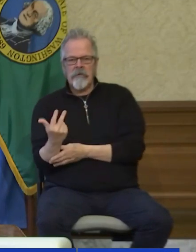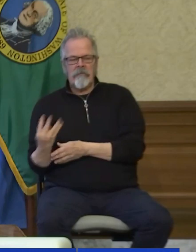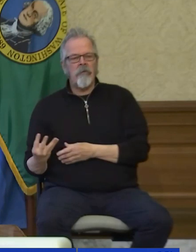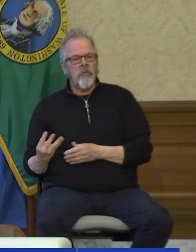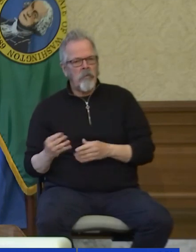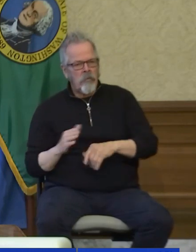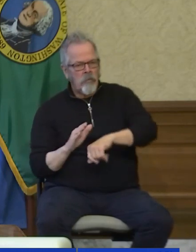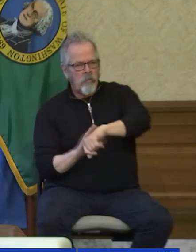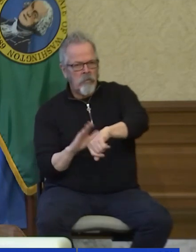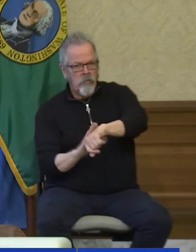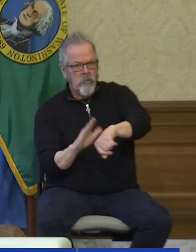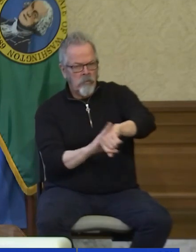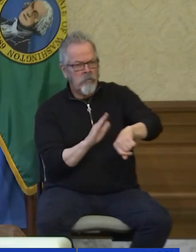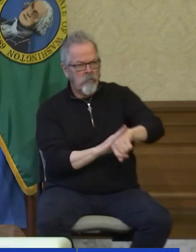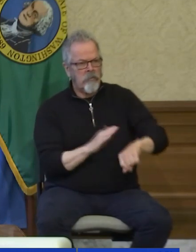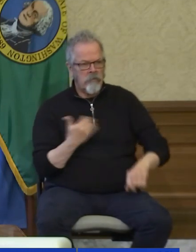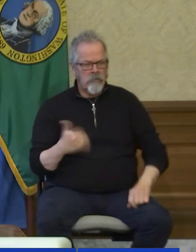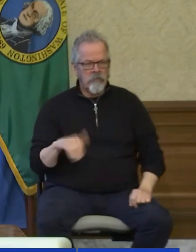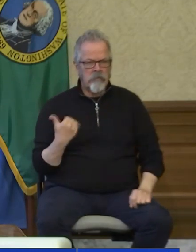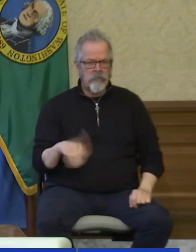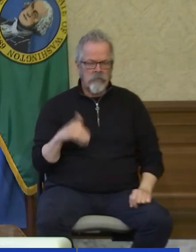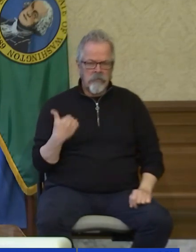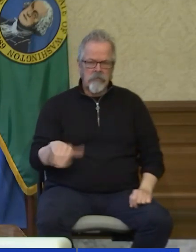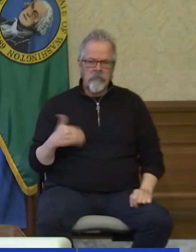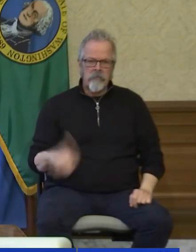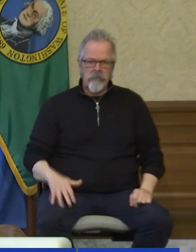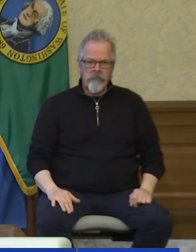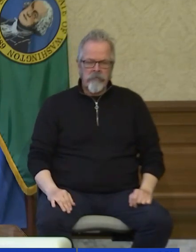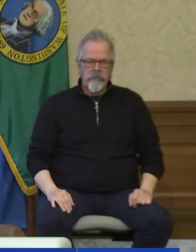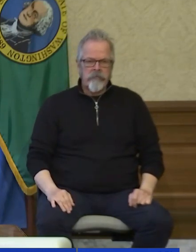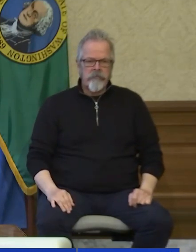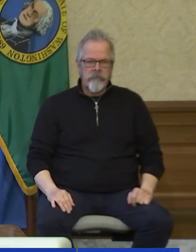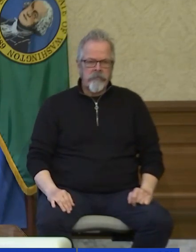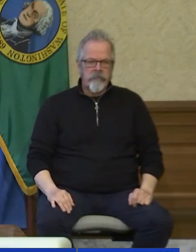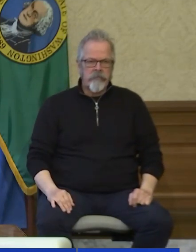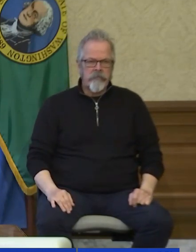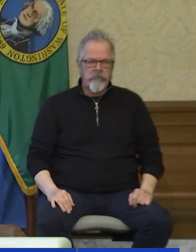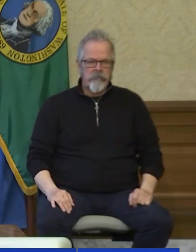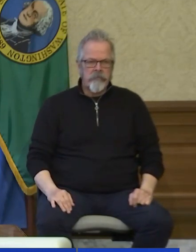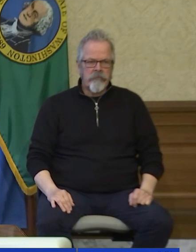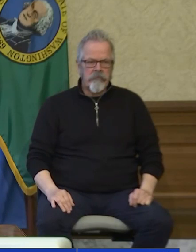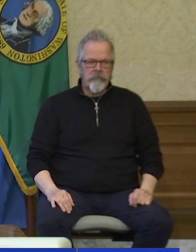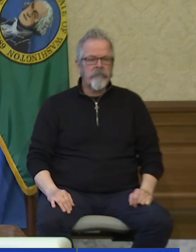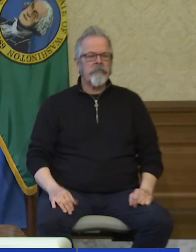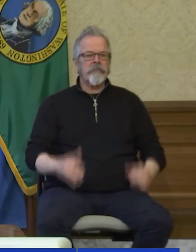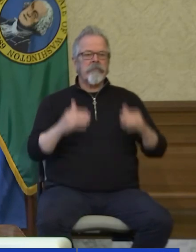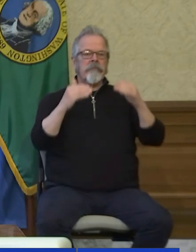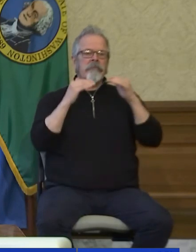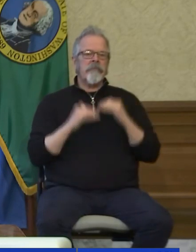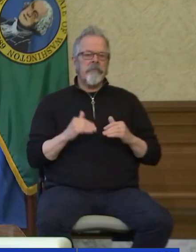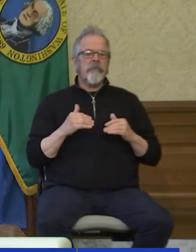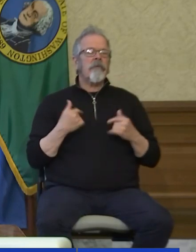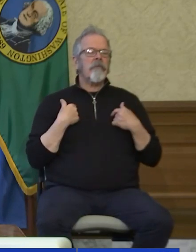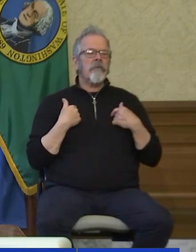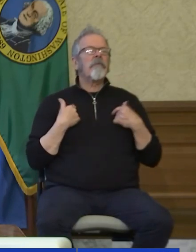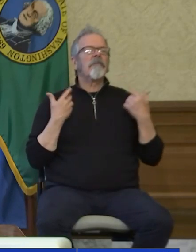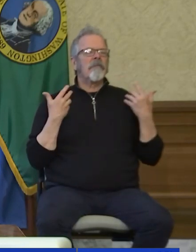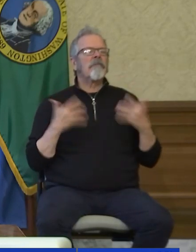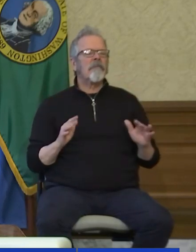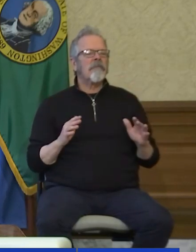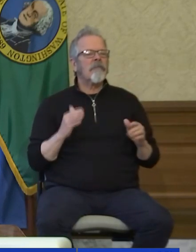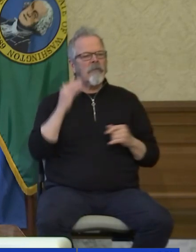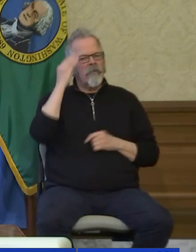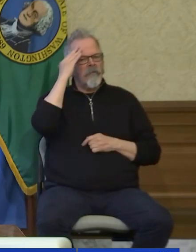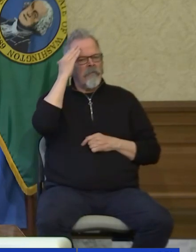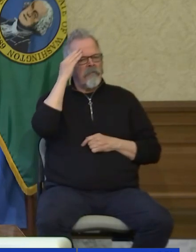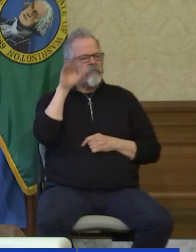I also want to say that we have all been mindful of the regional differences and impacts that we've seen across the state with regard to the COVID-19